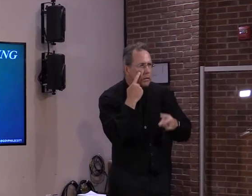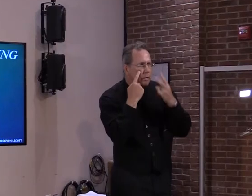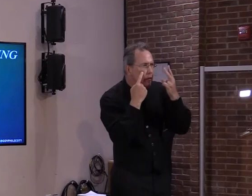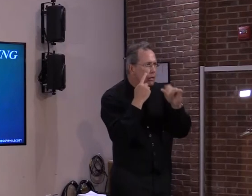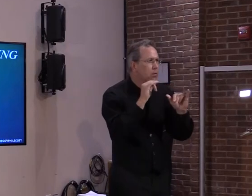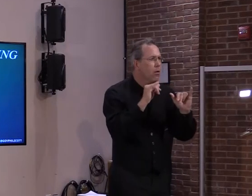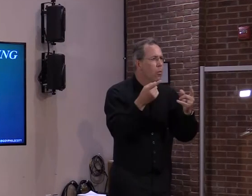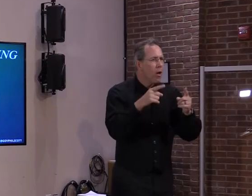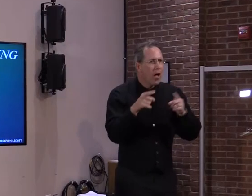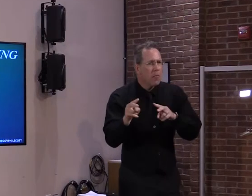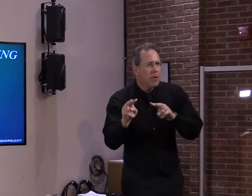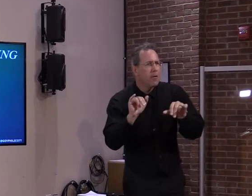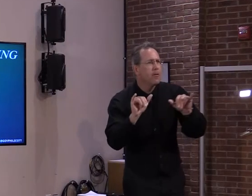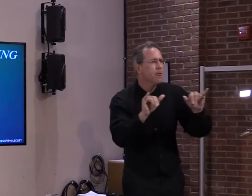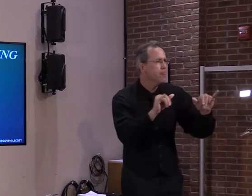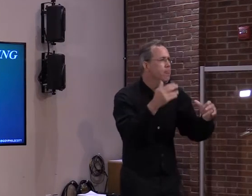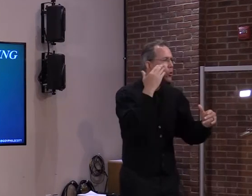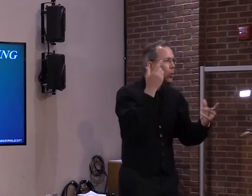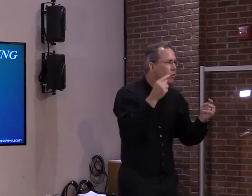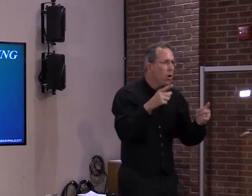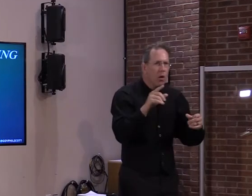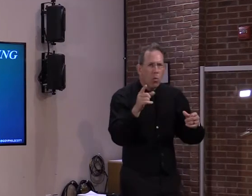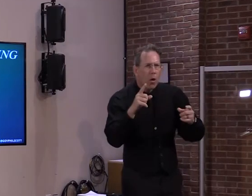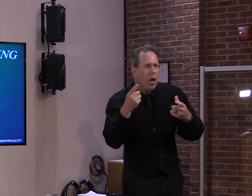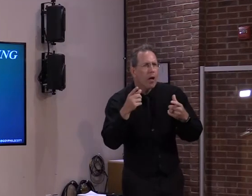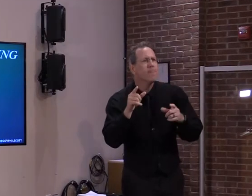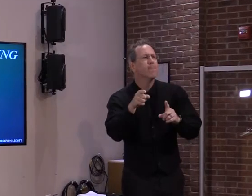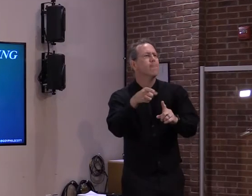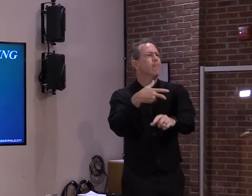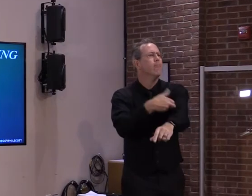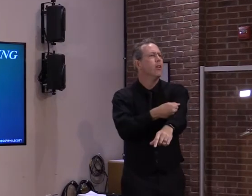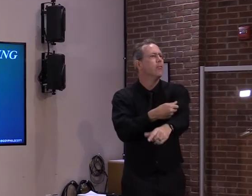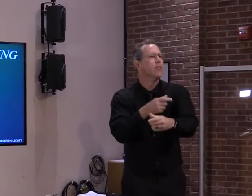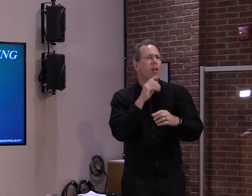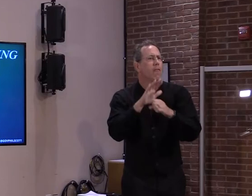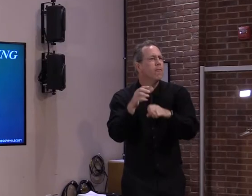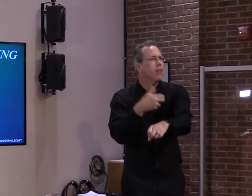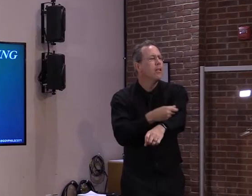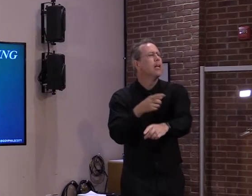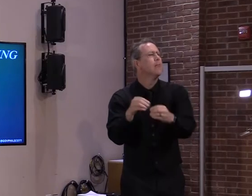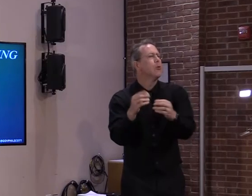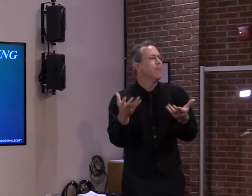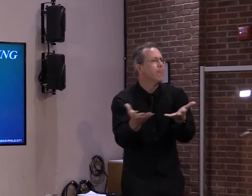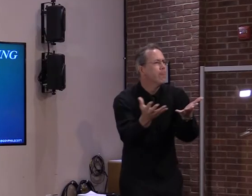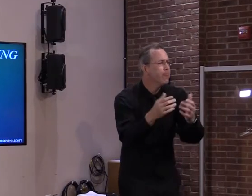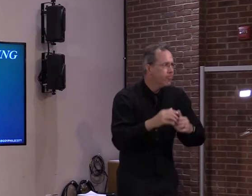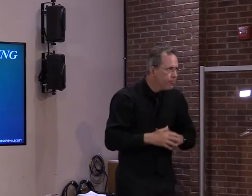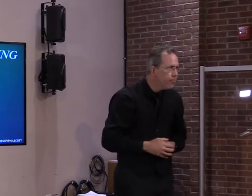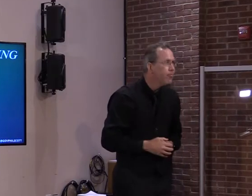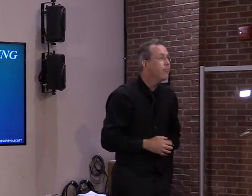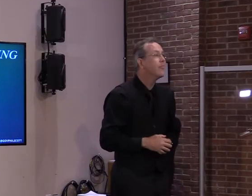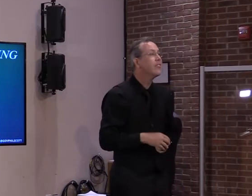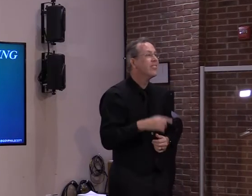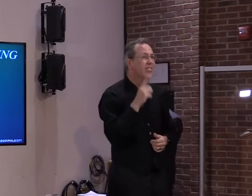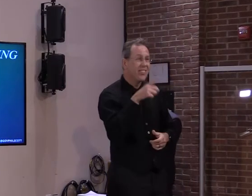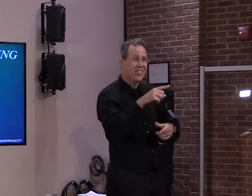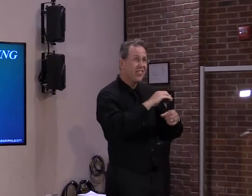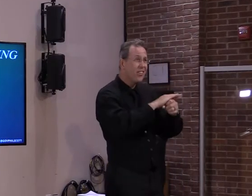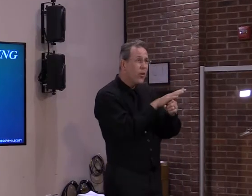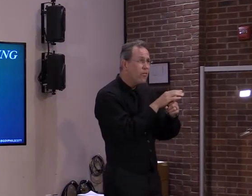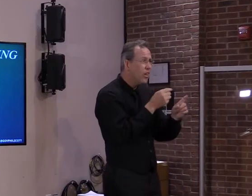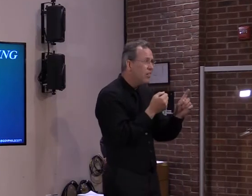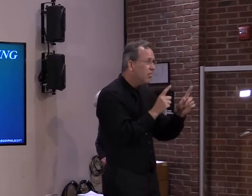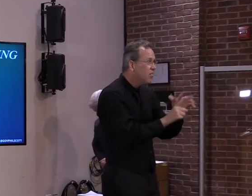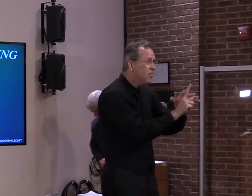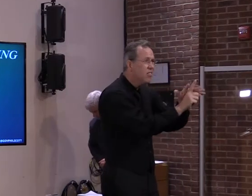around you and knowing that the virus hasn't gone away and that these variants are out there, and they'll continue to be out there